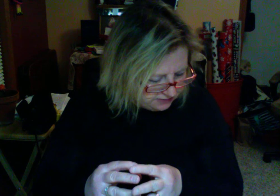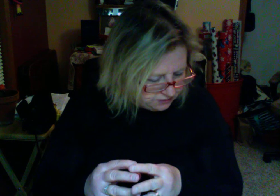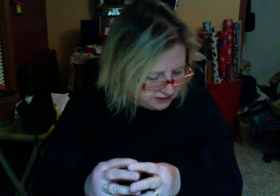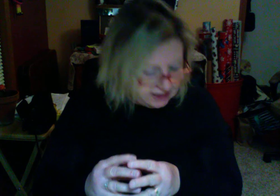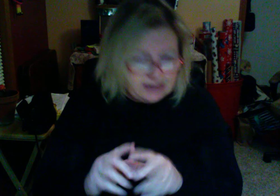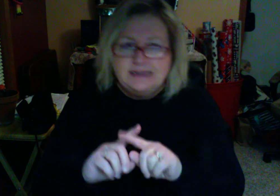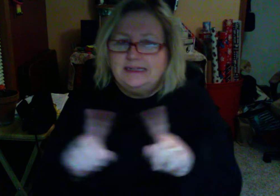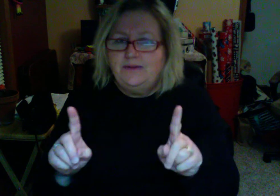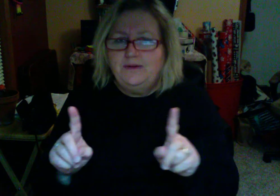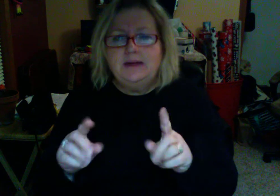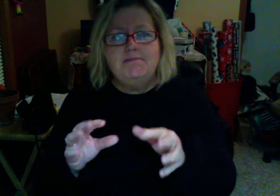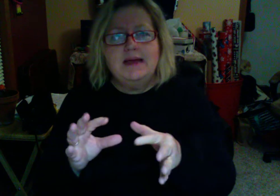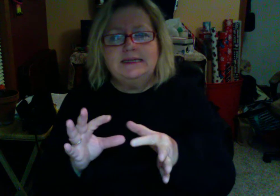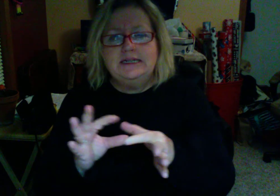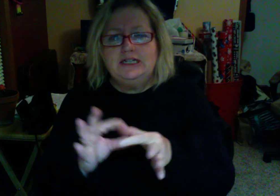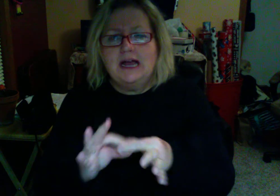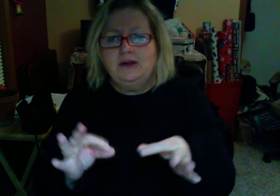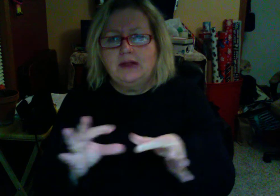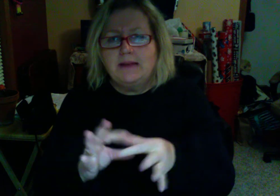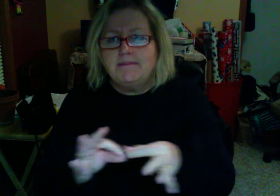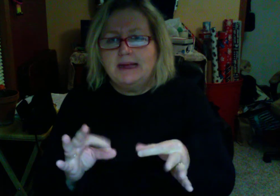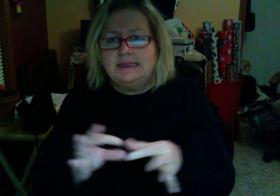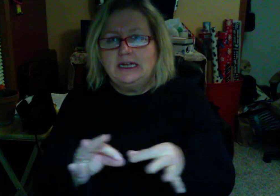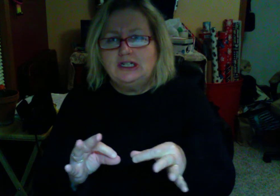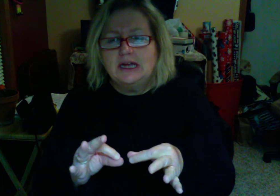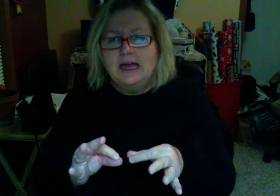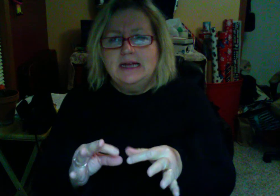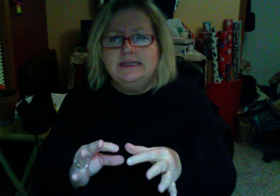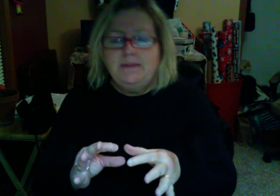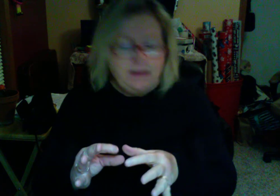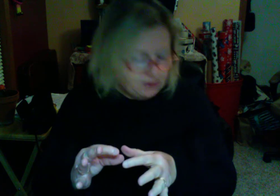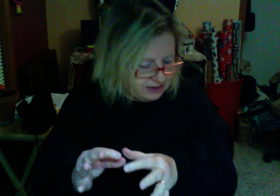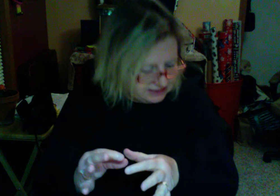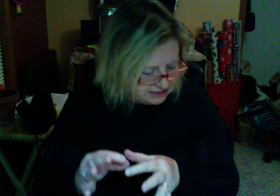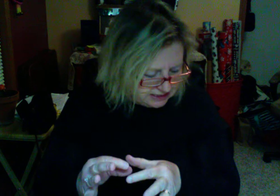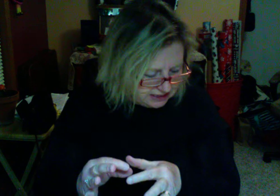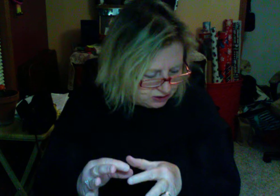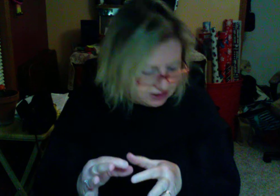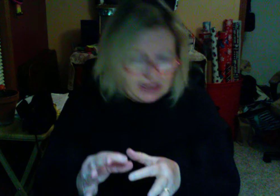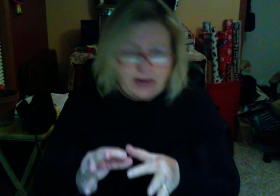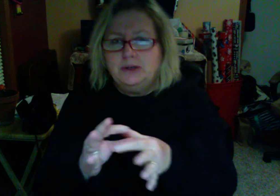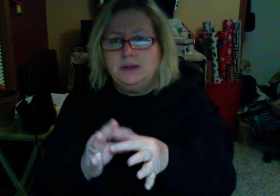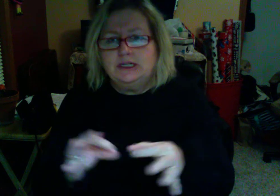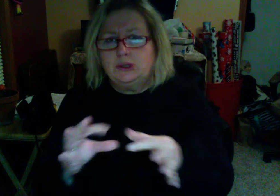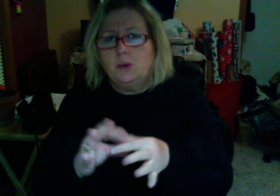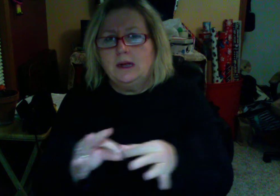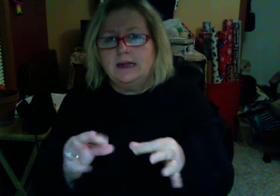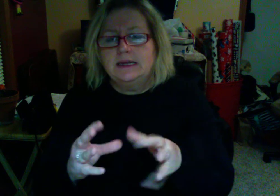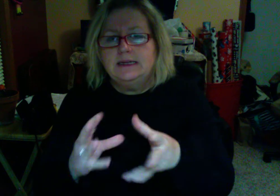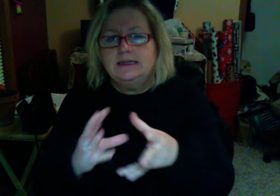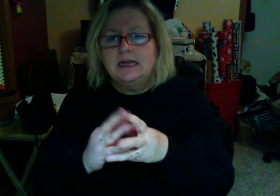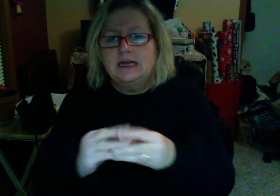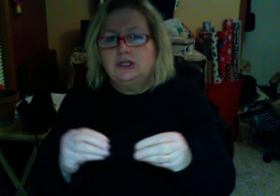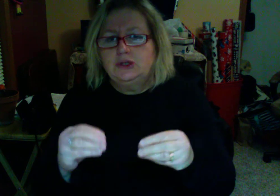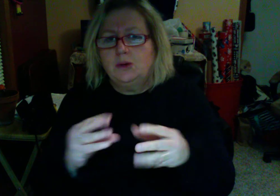different than message. I learned like message. Some people, it says here that they were doing story like this. Story to